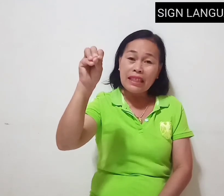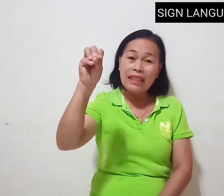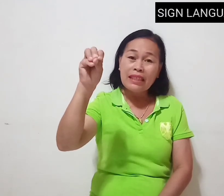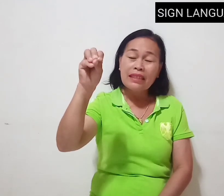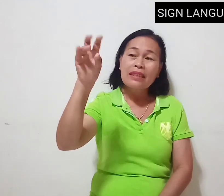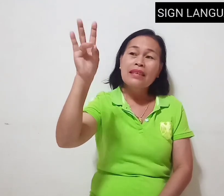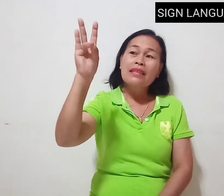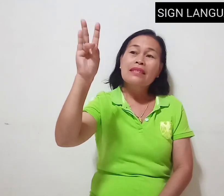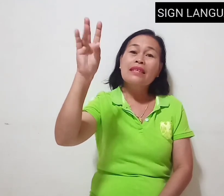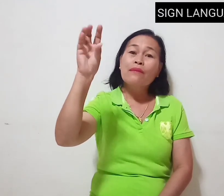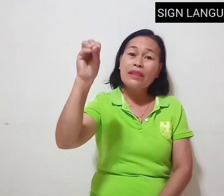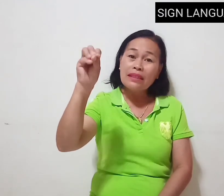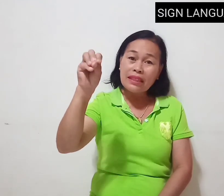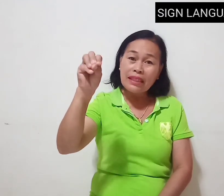60, 70,